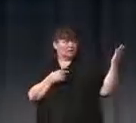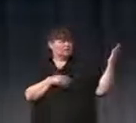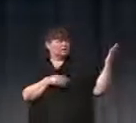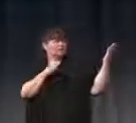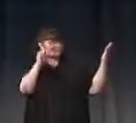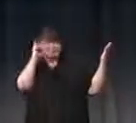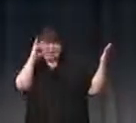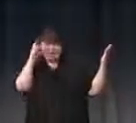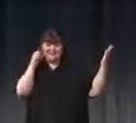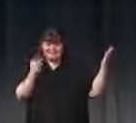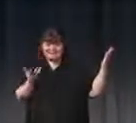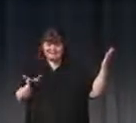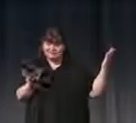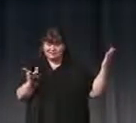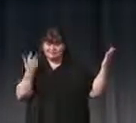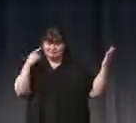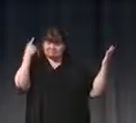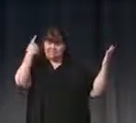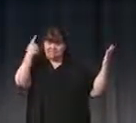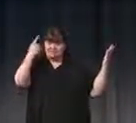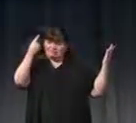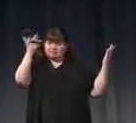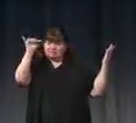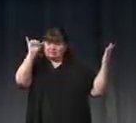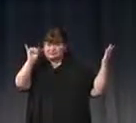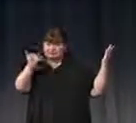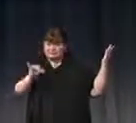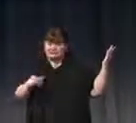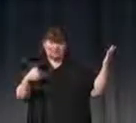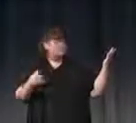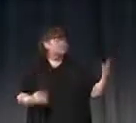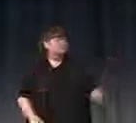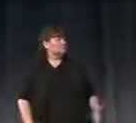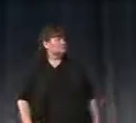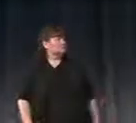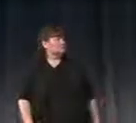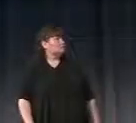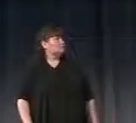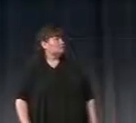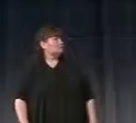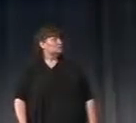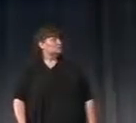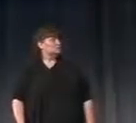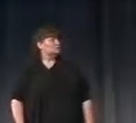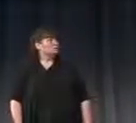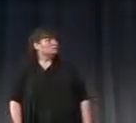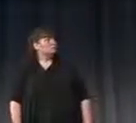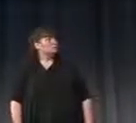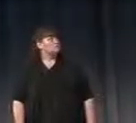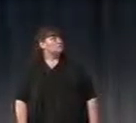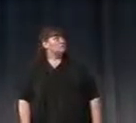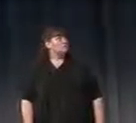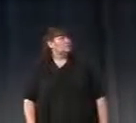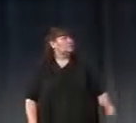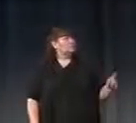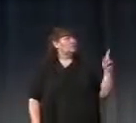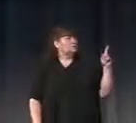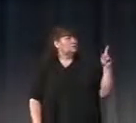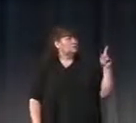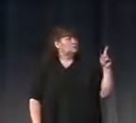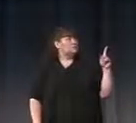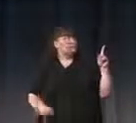surprisingly regular structure. And so what I'm showing you here is the frequency decay for 2